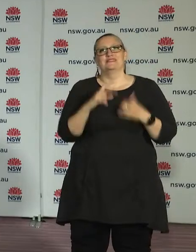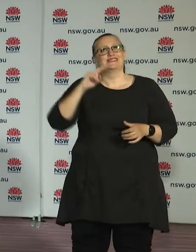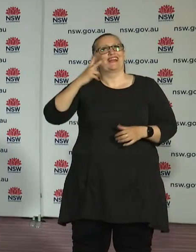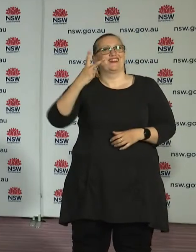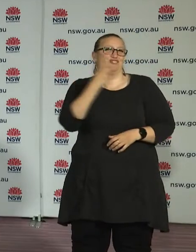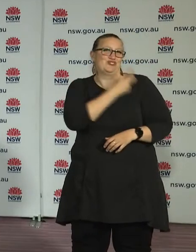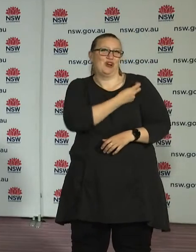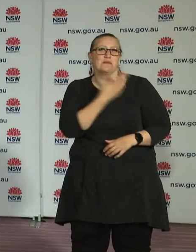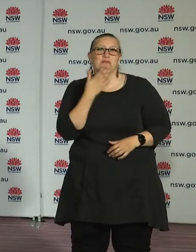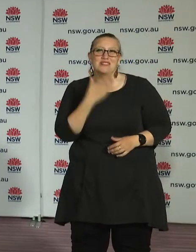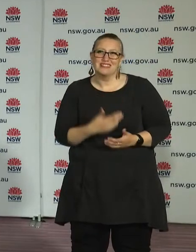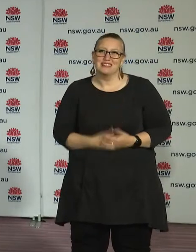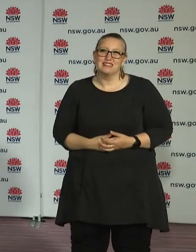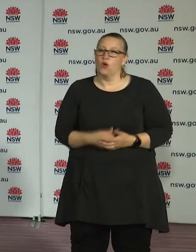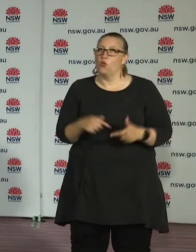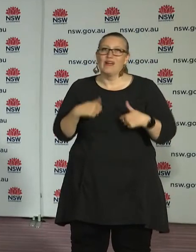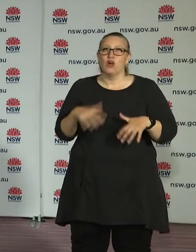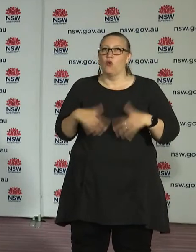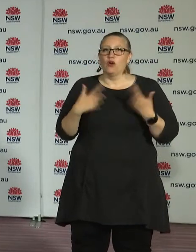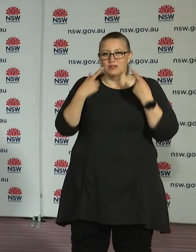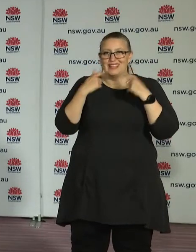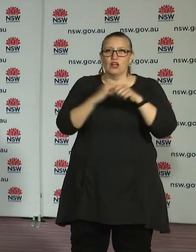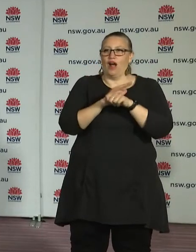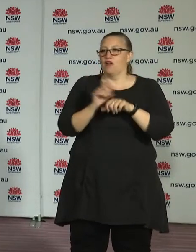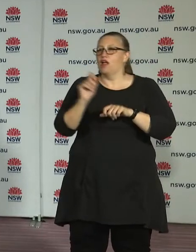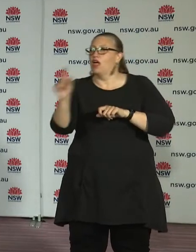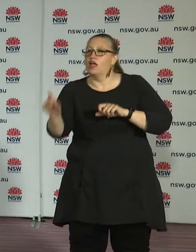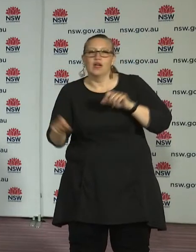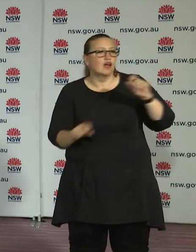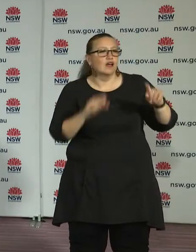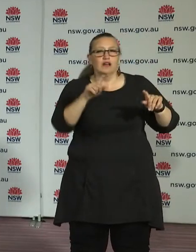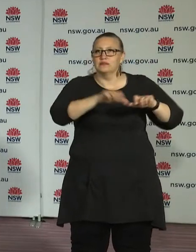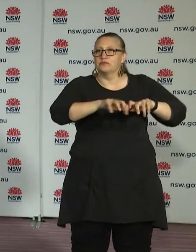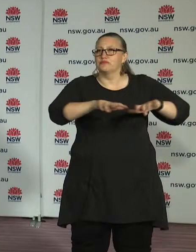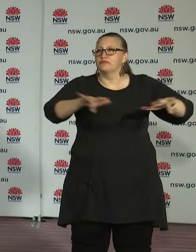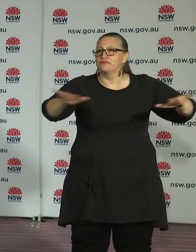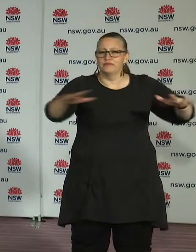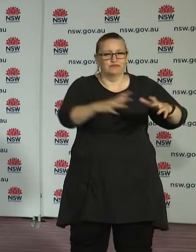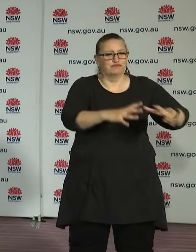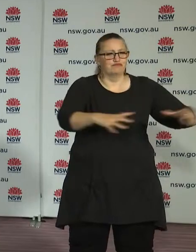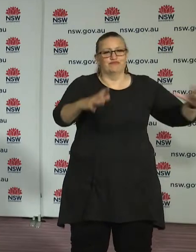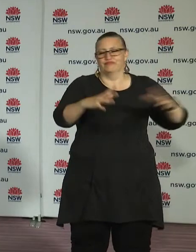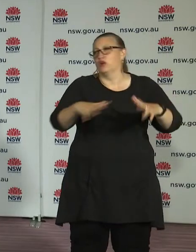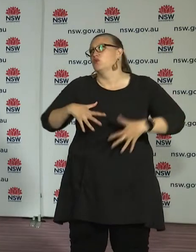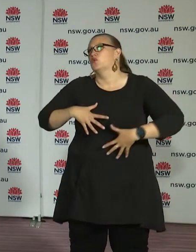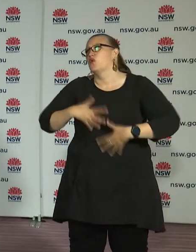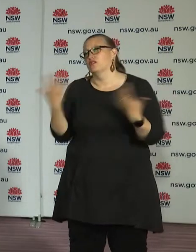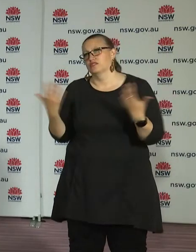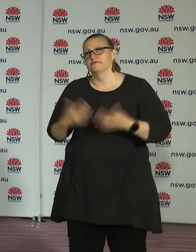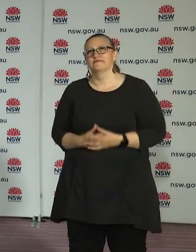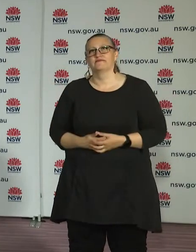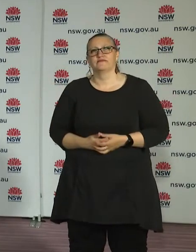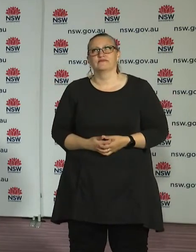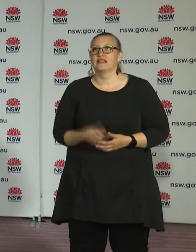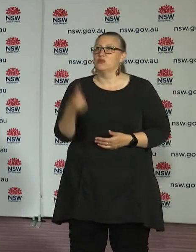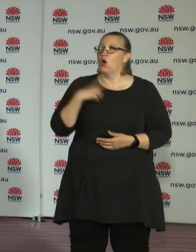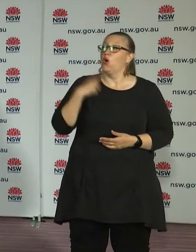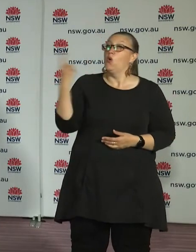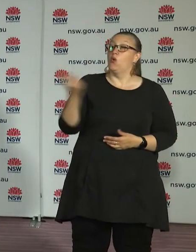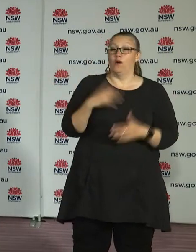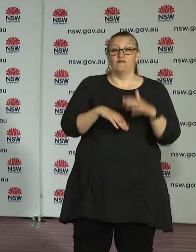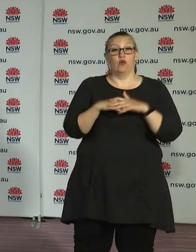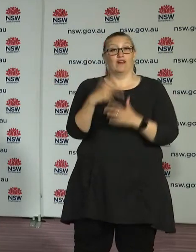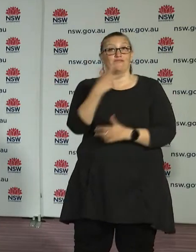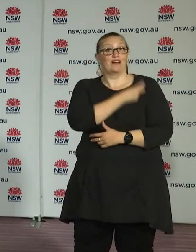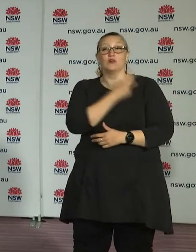ultimately we don't want to see seeding anywhere, including in the regions, and that's why only the fully vaccinated will be able to participate in